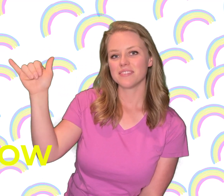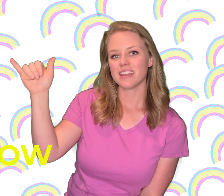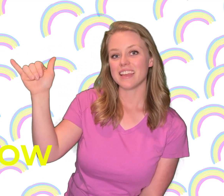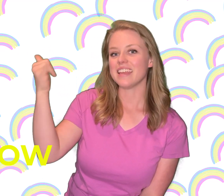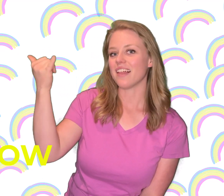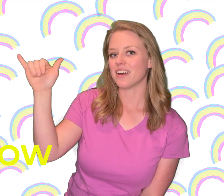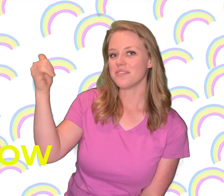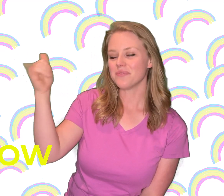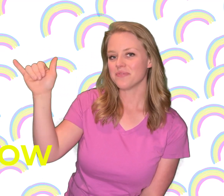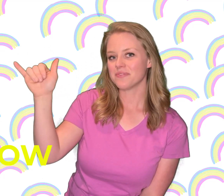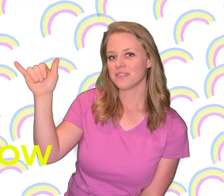yellow,